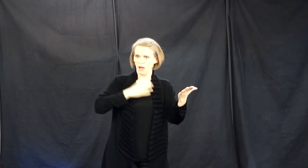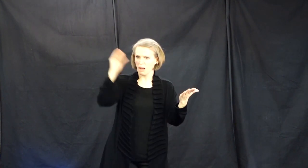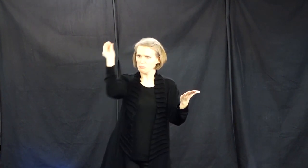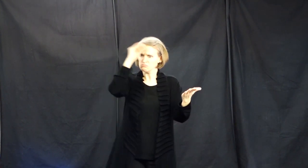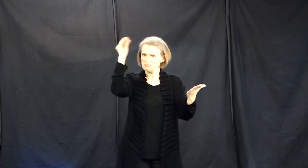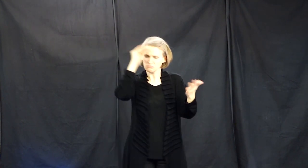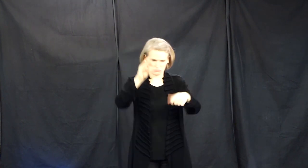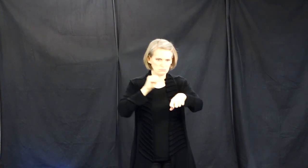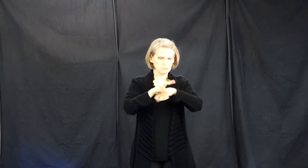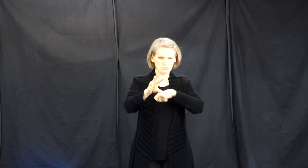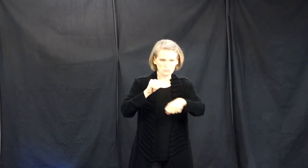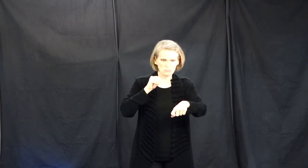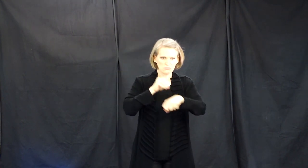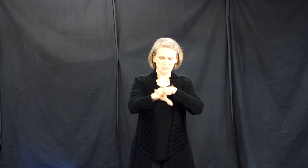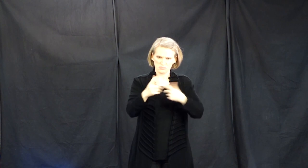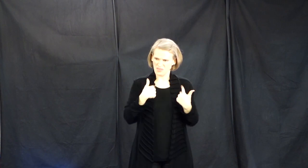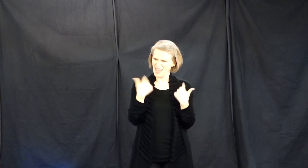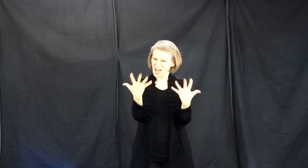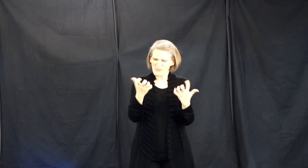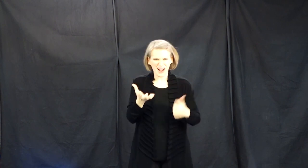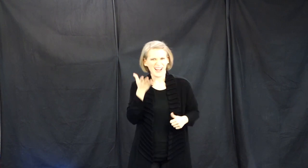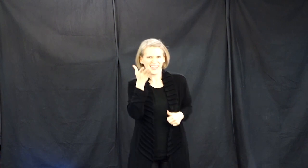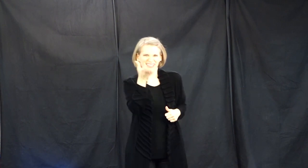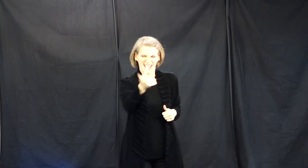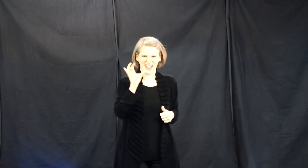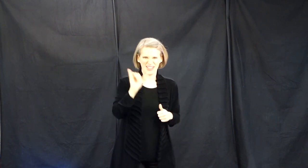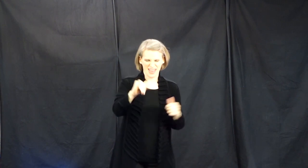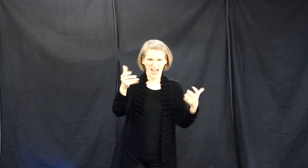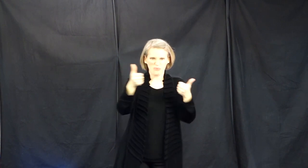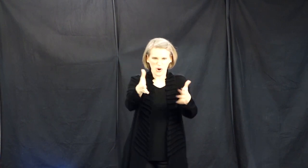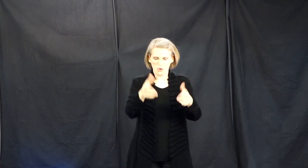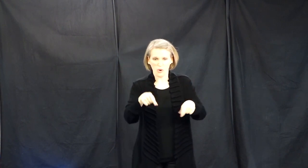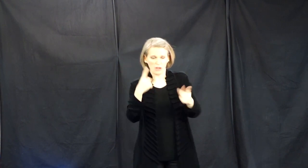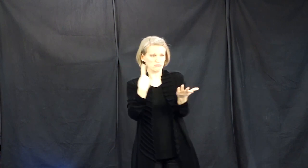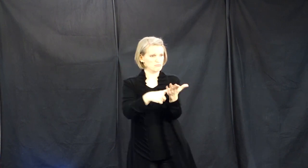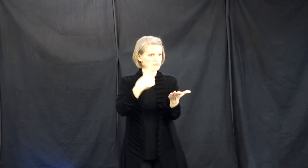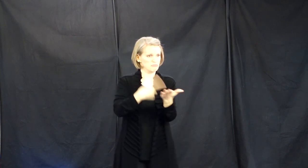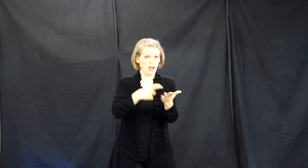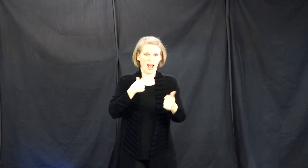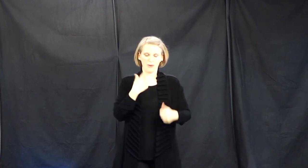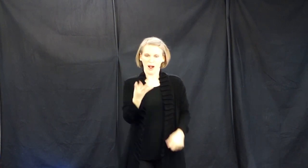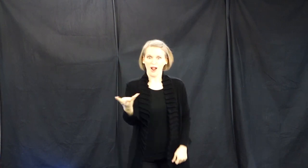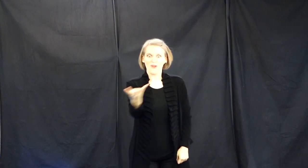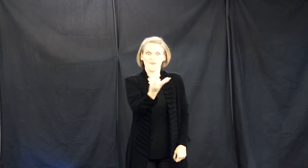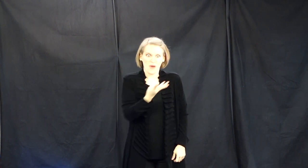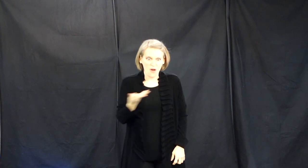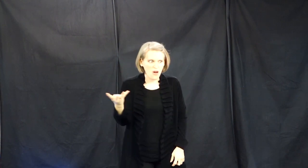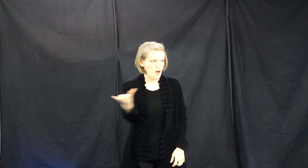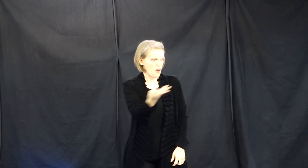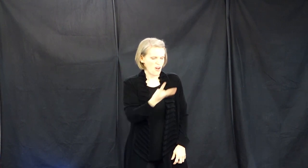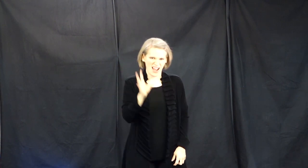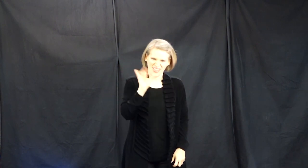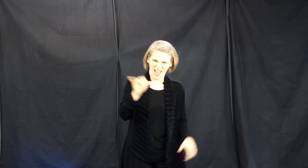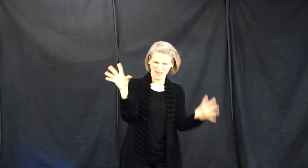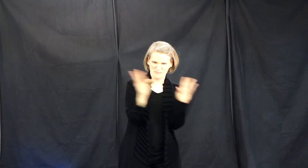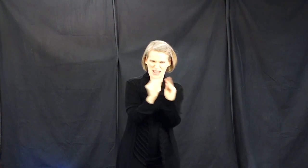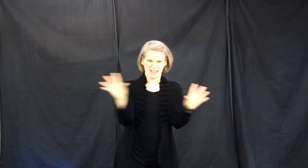happens. I wanna be in the room where it happens, the room where it happens. I wanna be in the room where